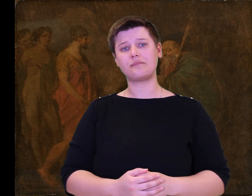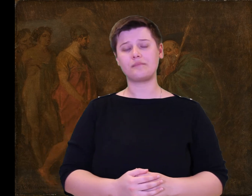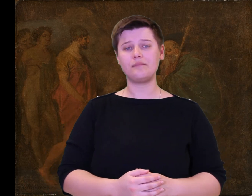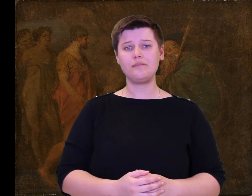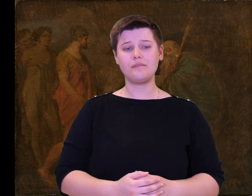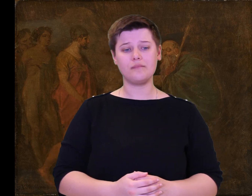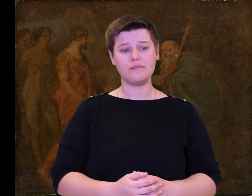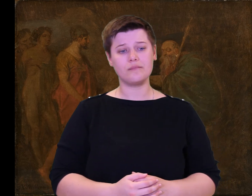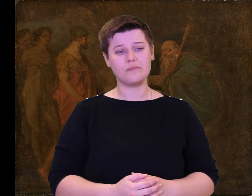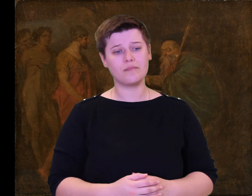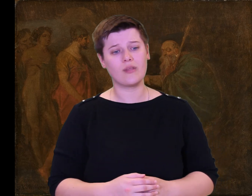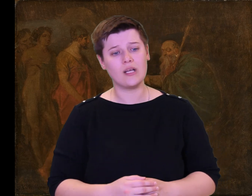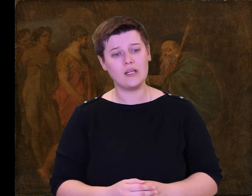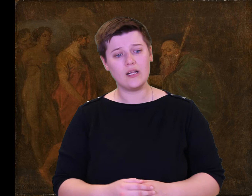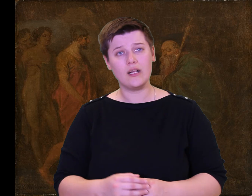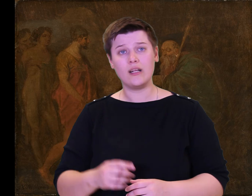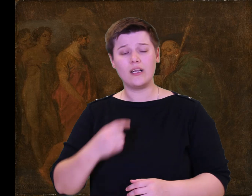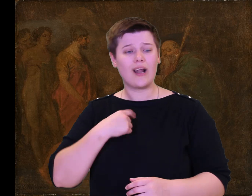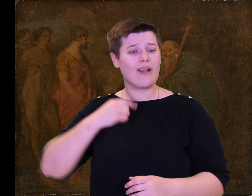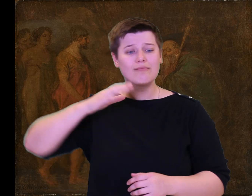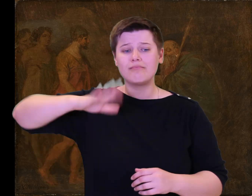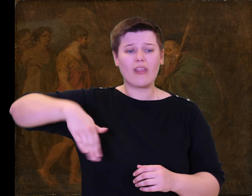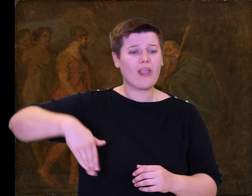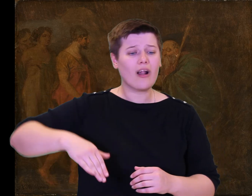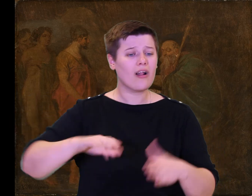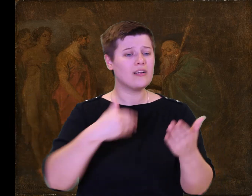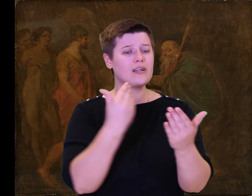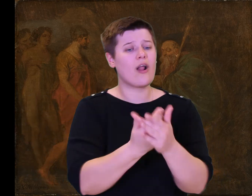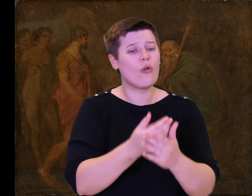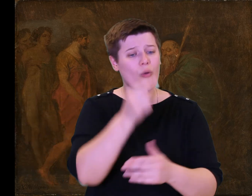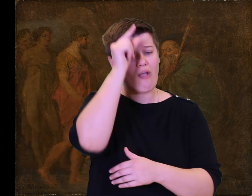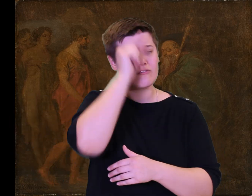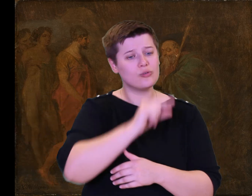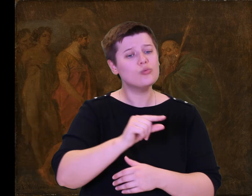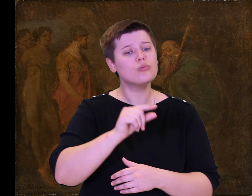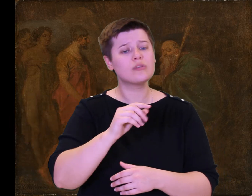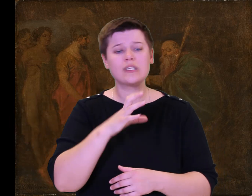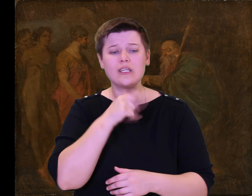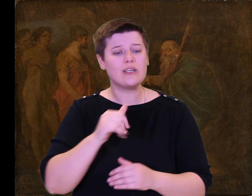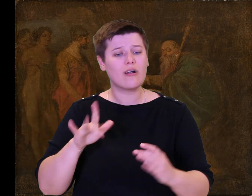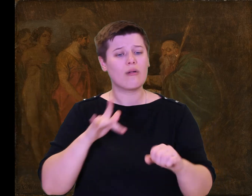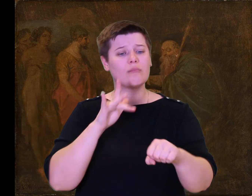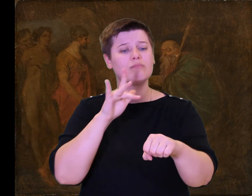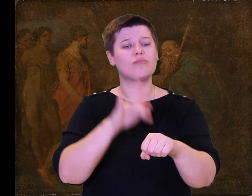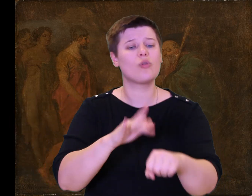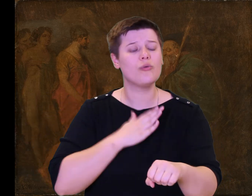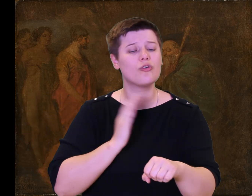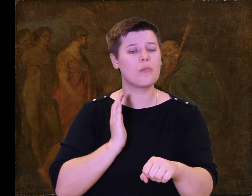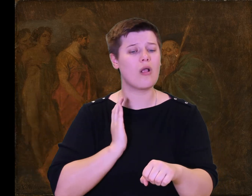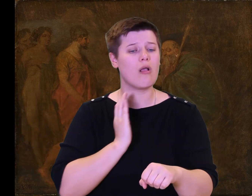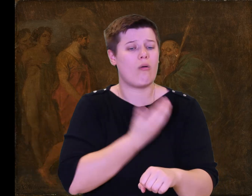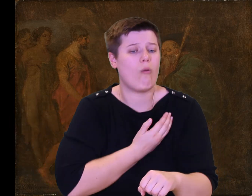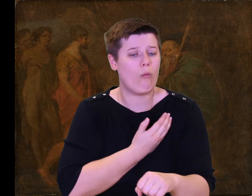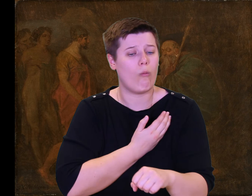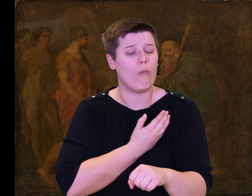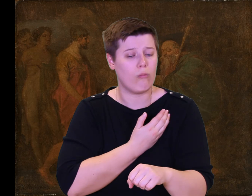Hades. I stayed rooted there in place until my mother came and drank the blood. She knew